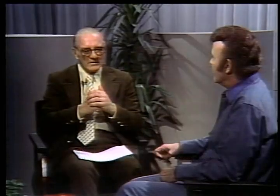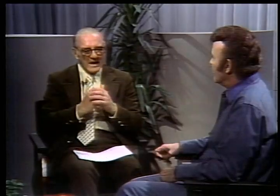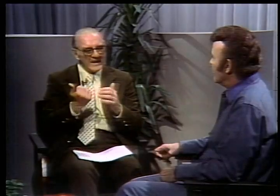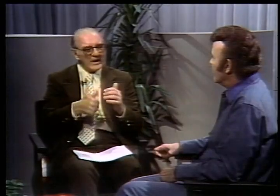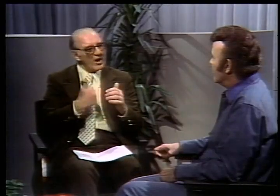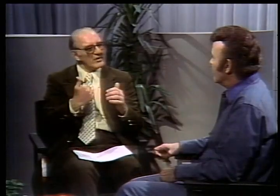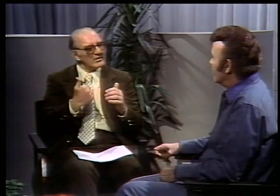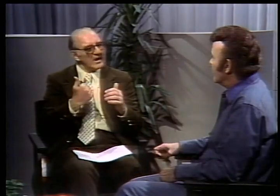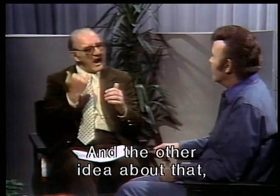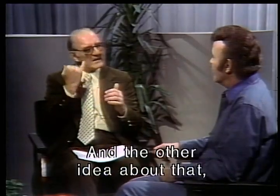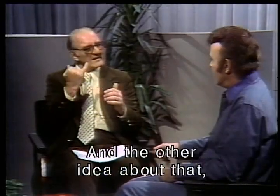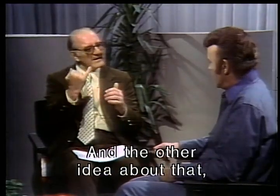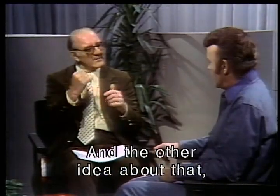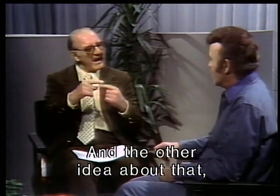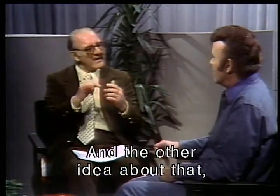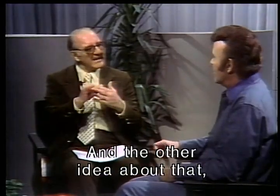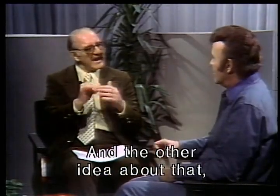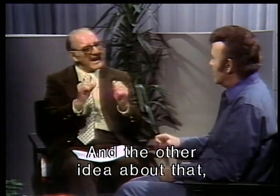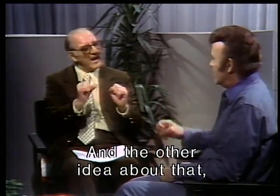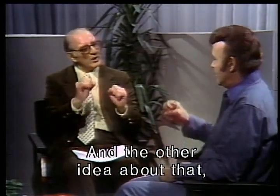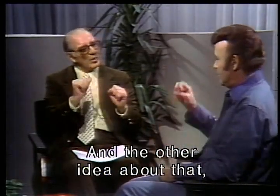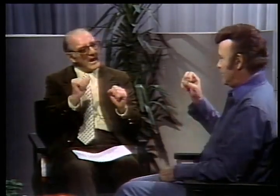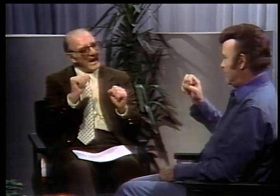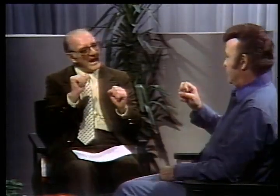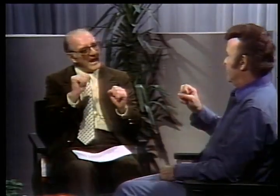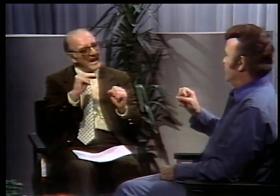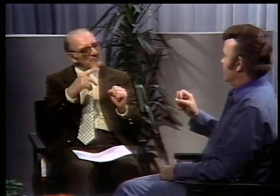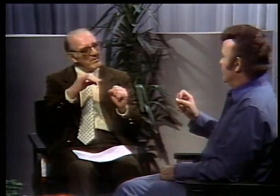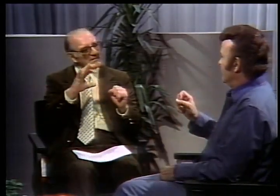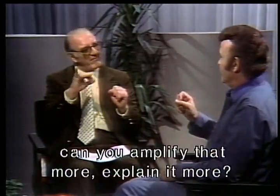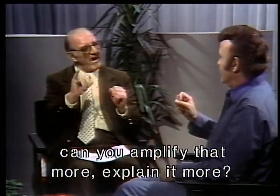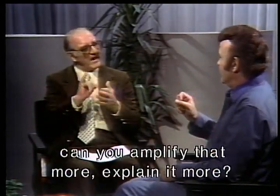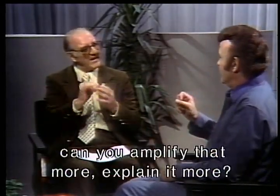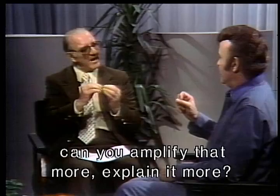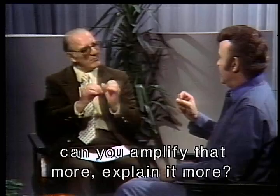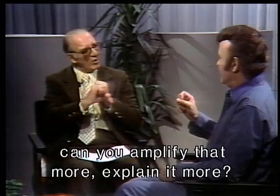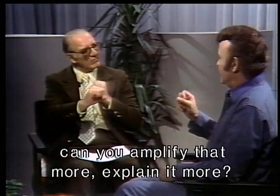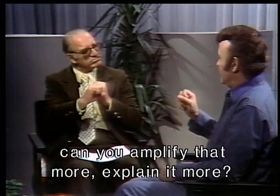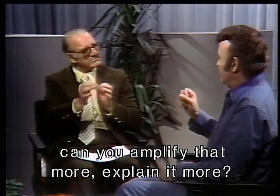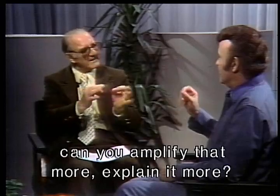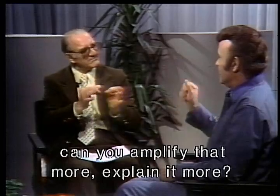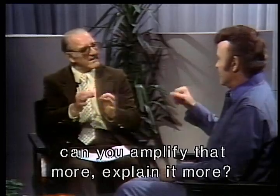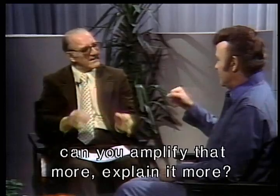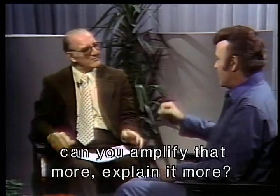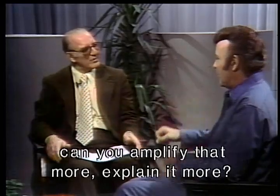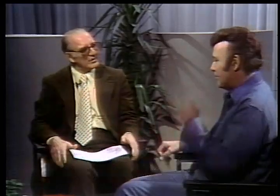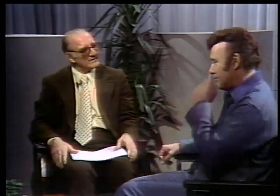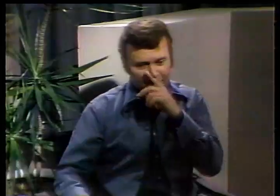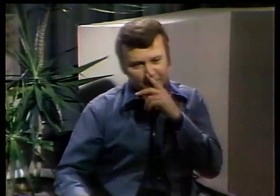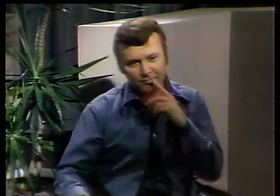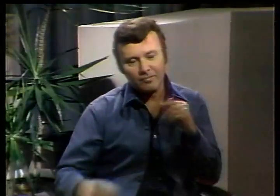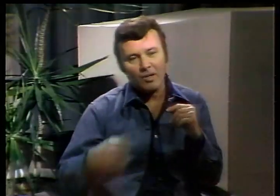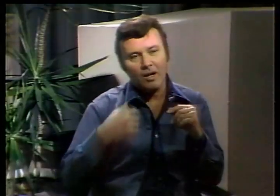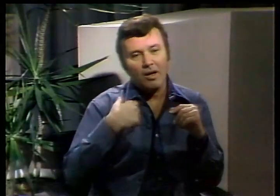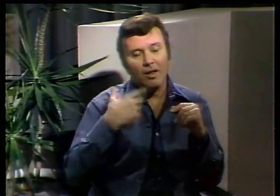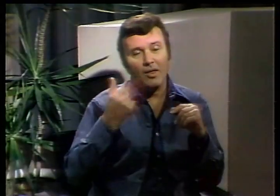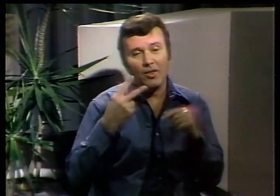Any other idea about that? Can you amplify that more? Explain it more.